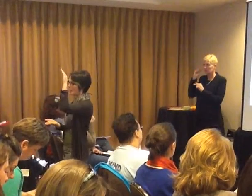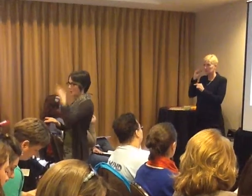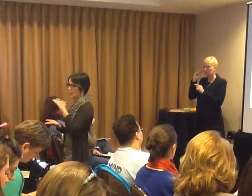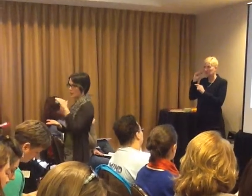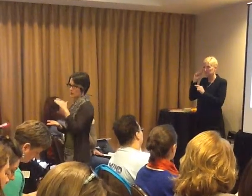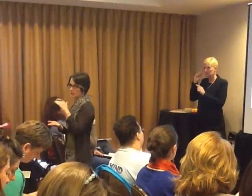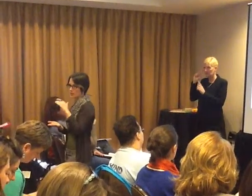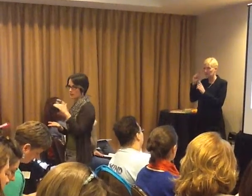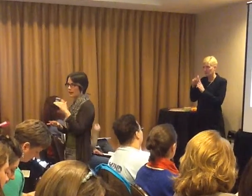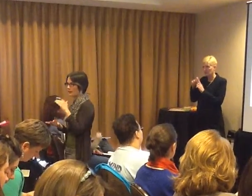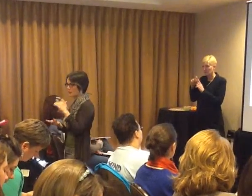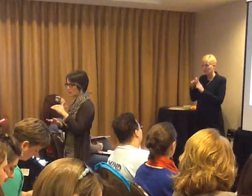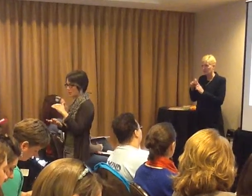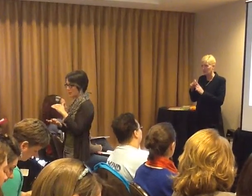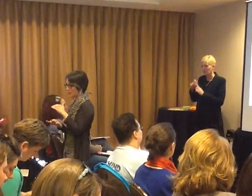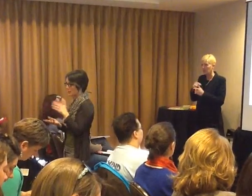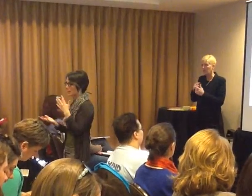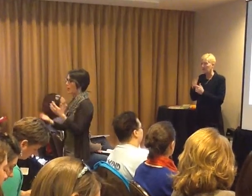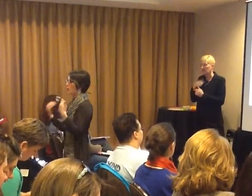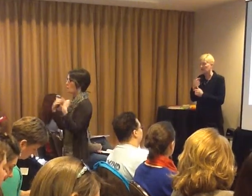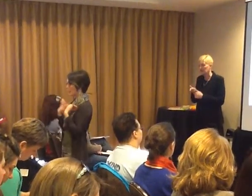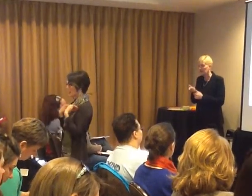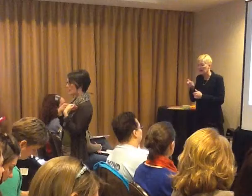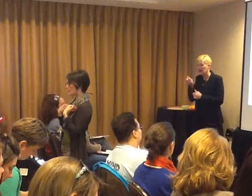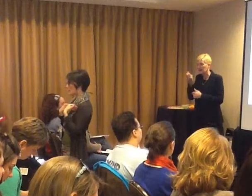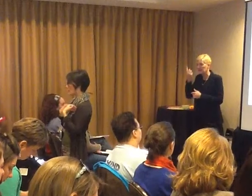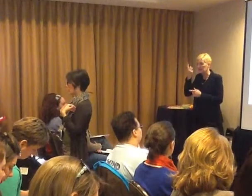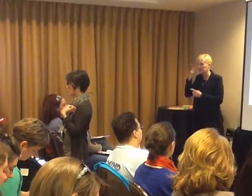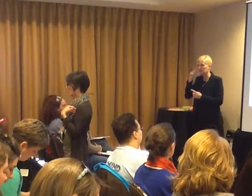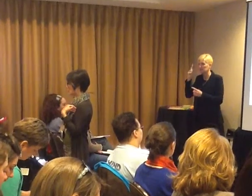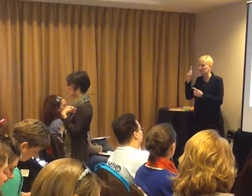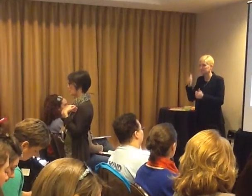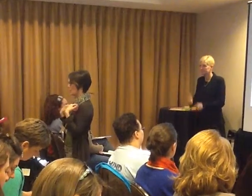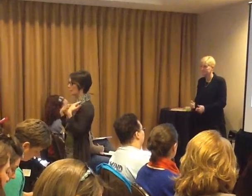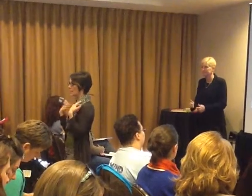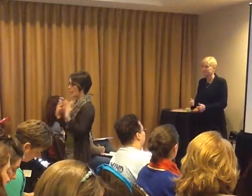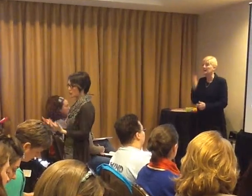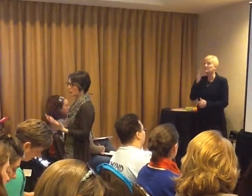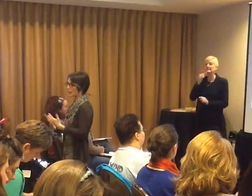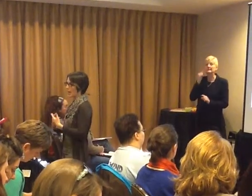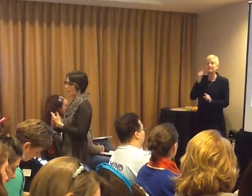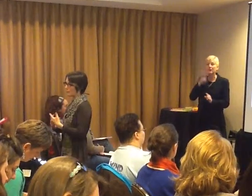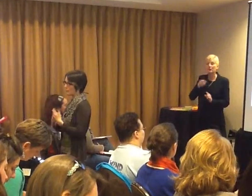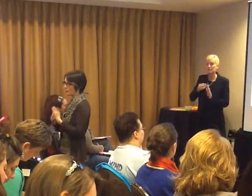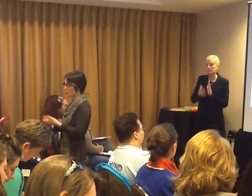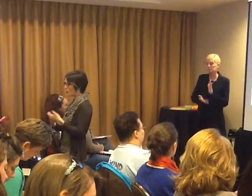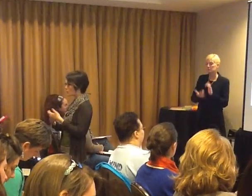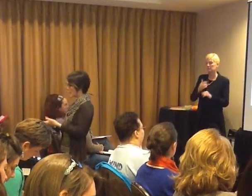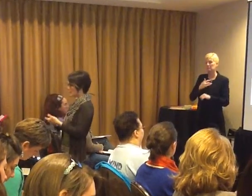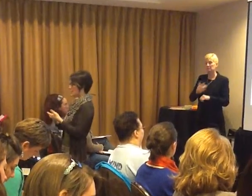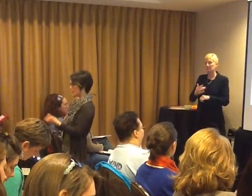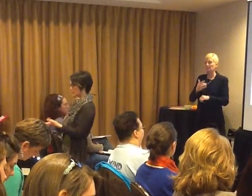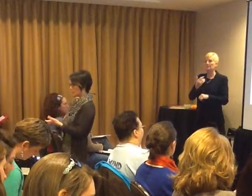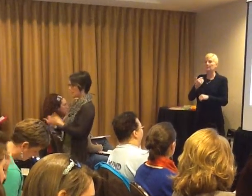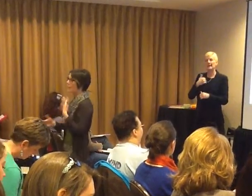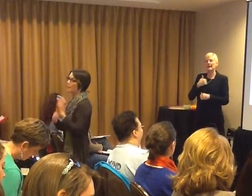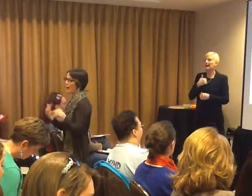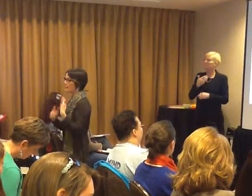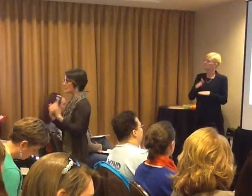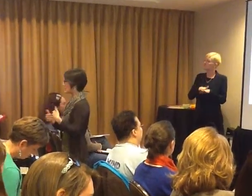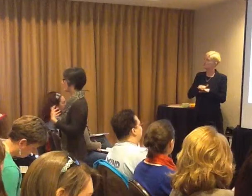the comprehension significantly decreases. Because our deaf and hard of hearing students naturally have a slower processing